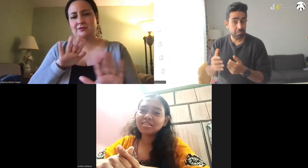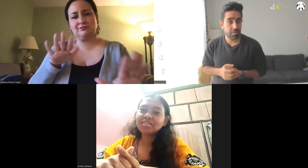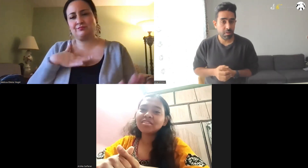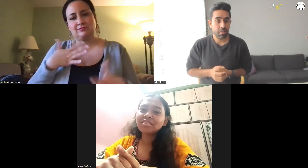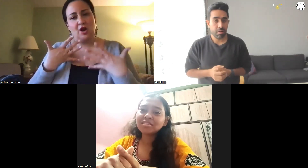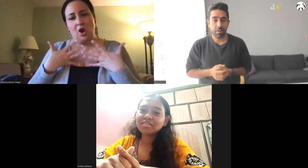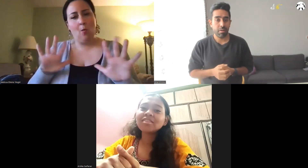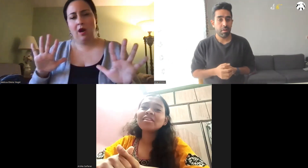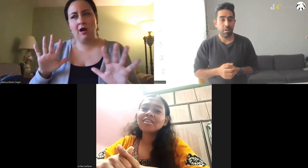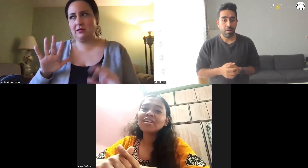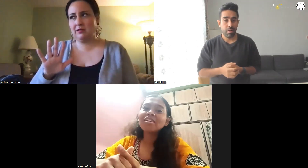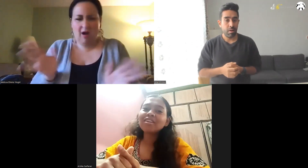this.